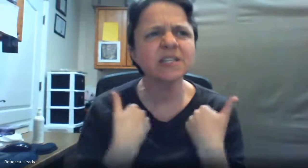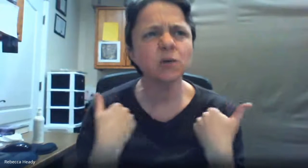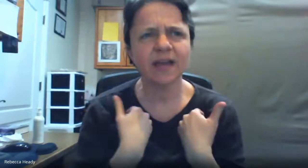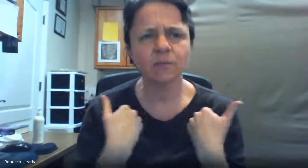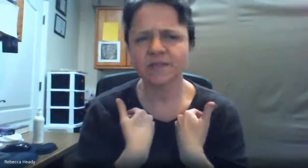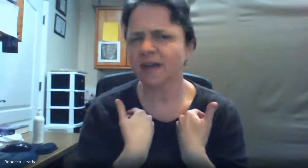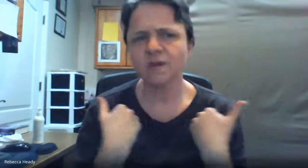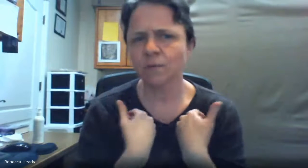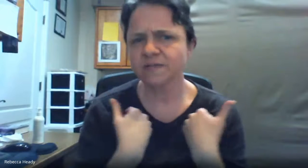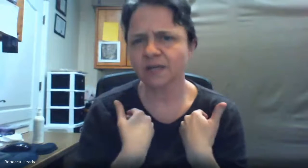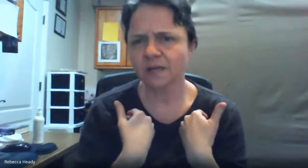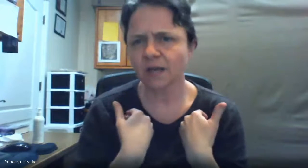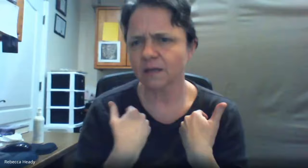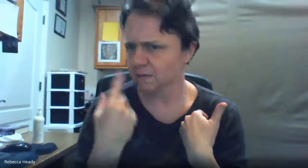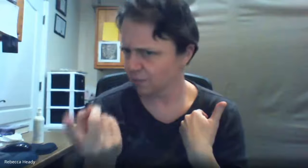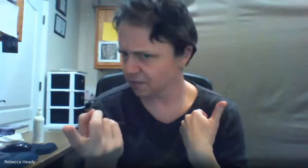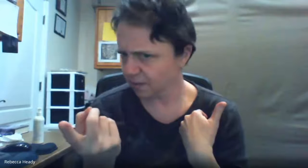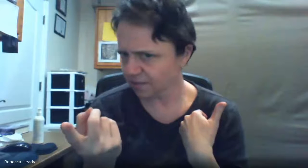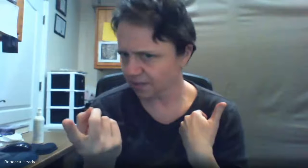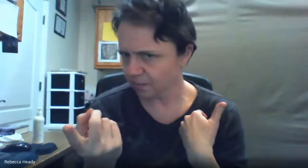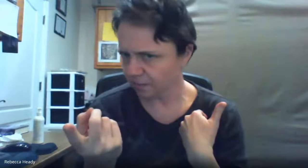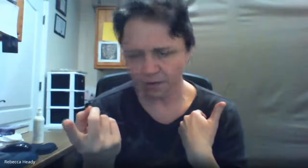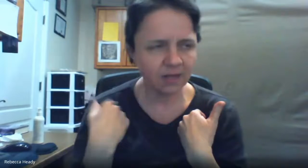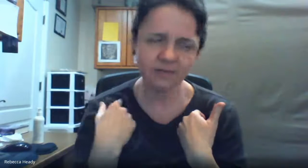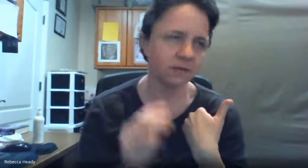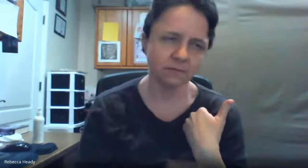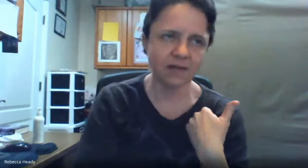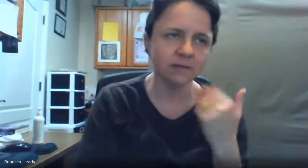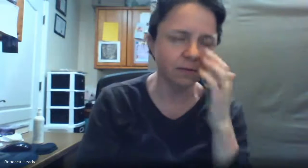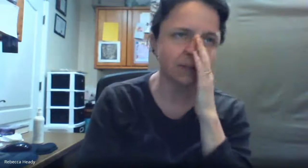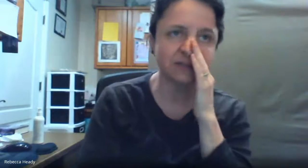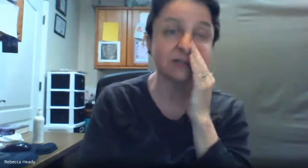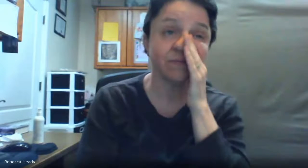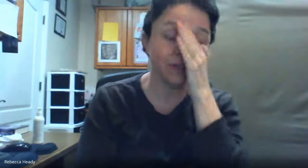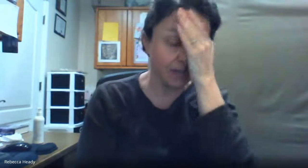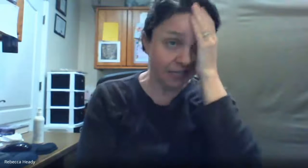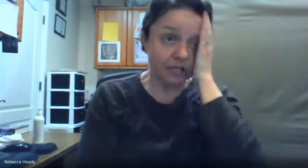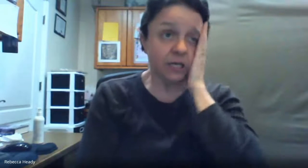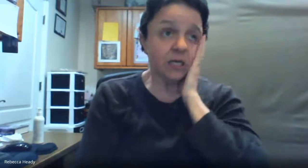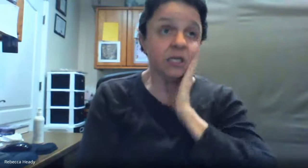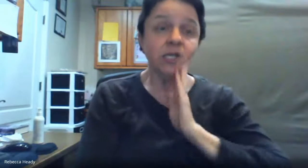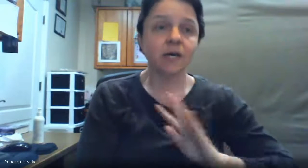do animals? I don't think we've done. Did we do animal signs before in our class, Ellie? No, I don't think